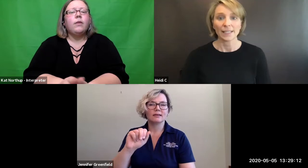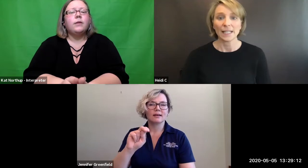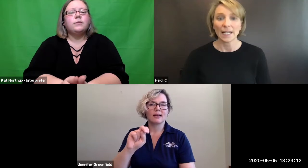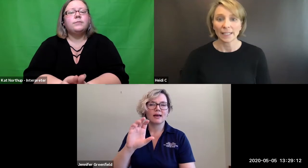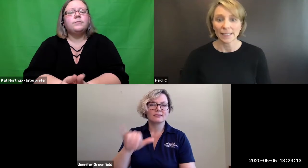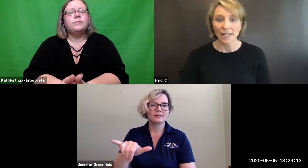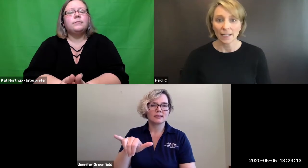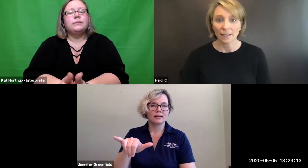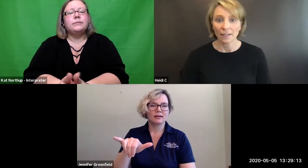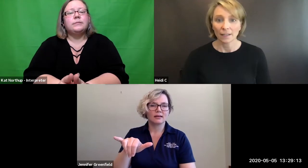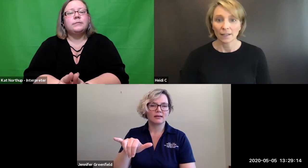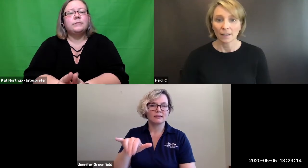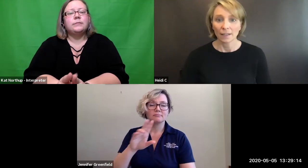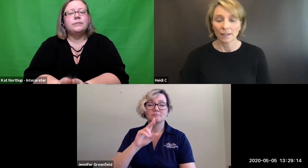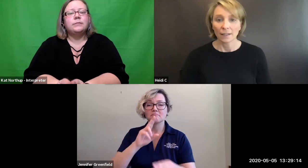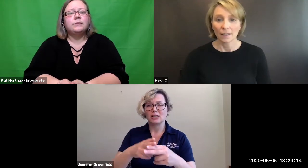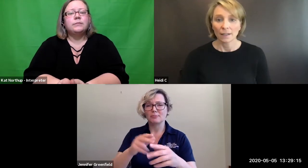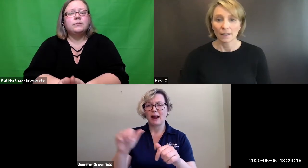I see Nancy